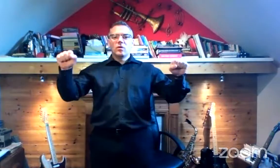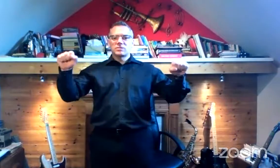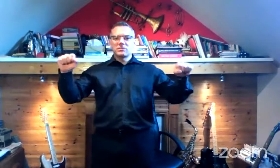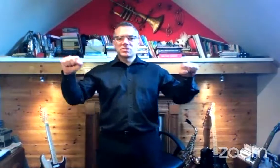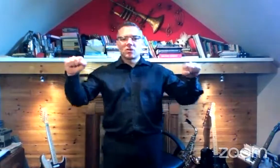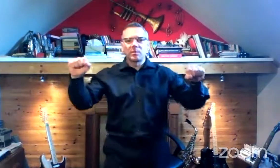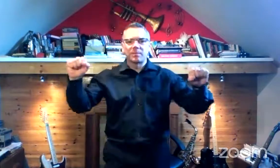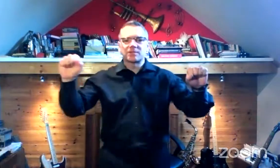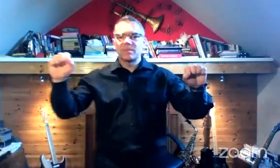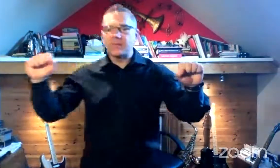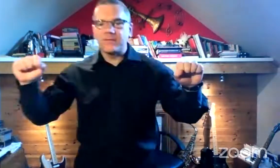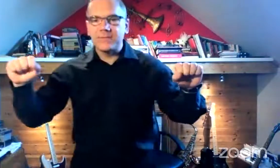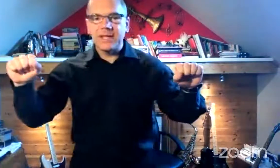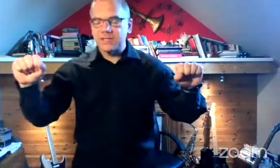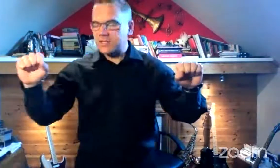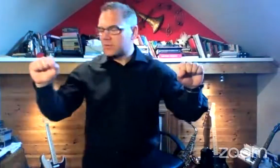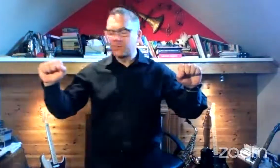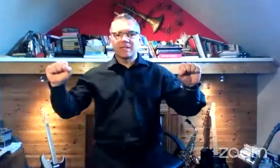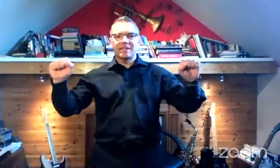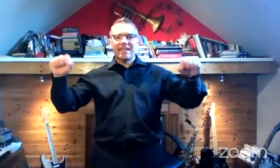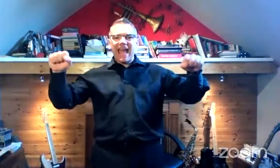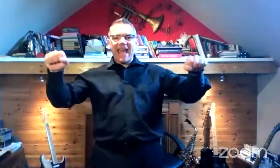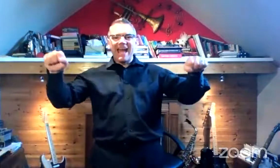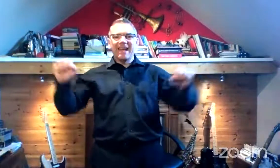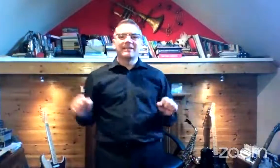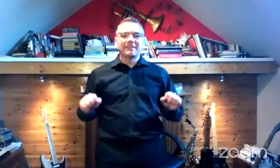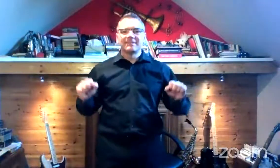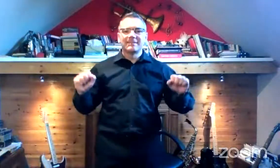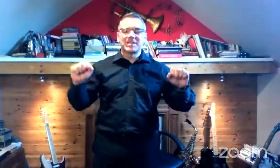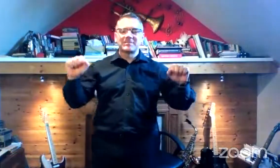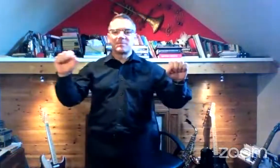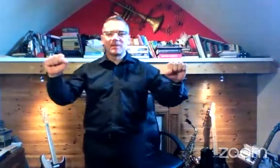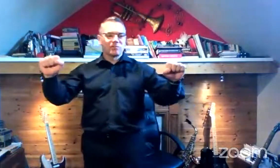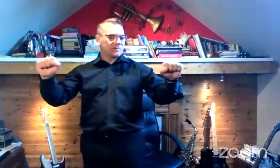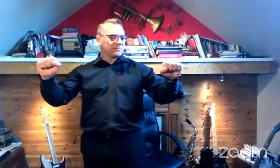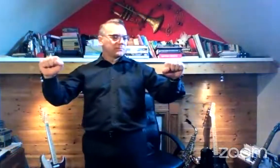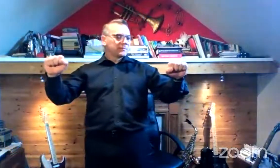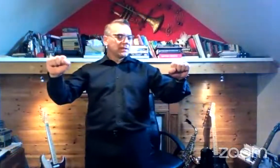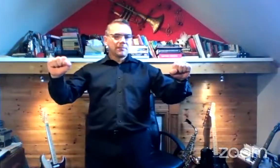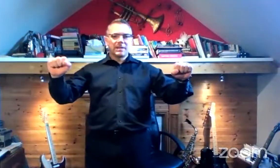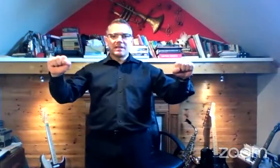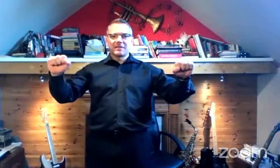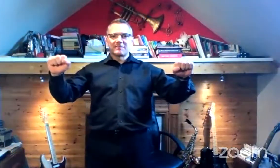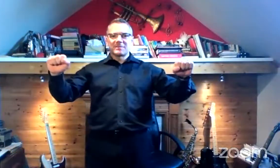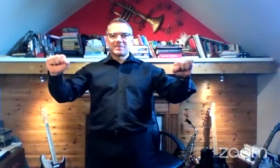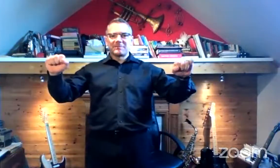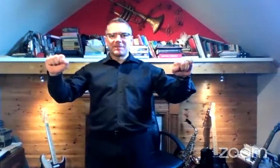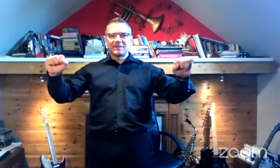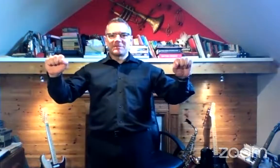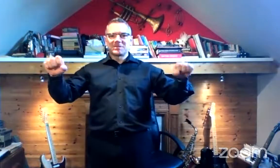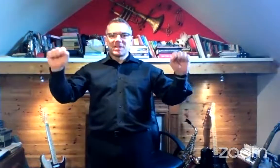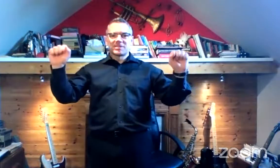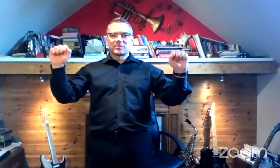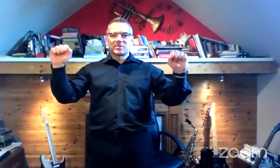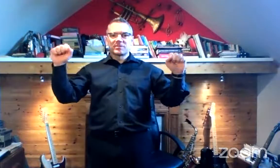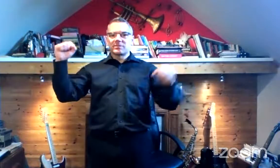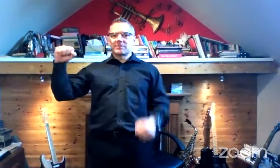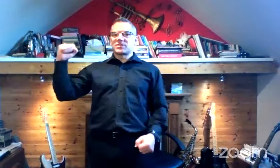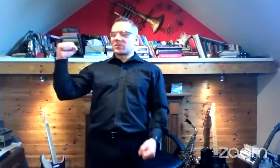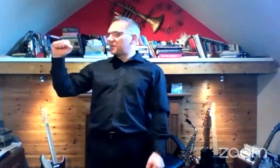Well, do your sock puppets. Remember, a few ages ago we did yeah in the James Brown one. Beginning of September that was. So do a sock